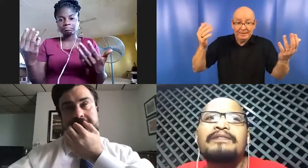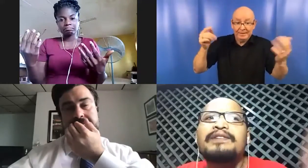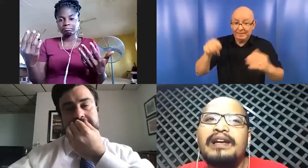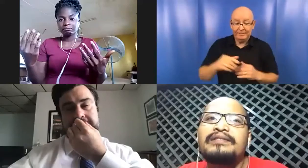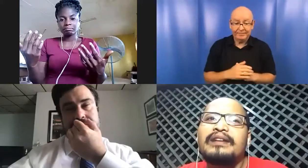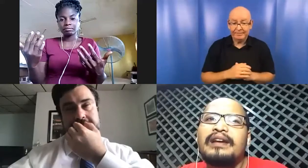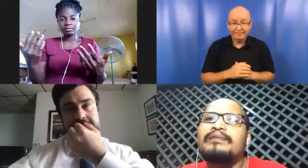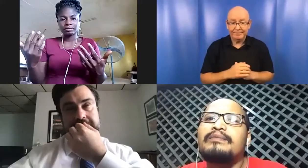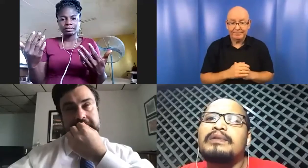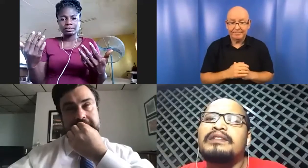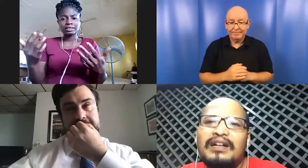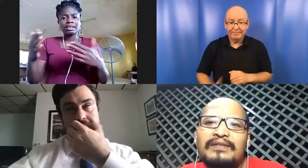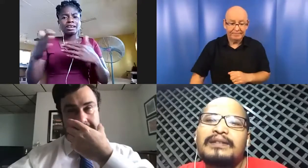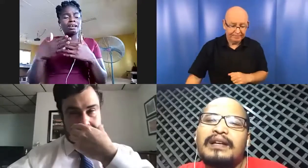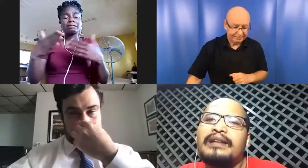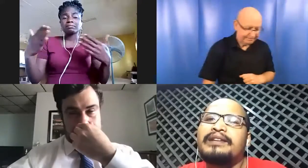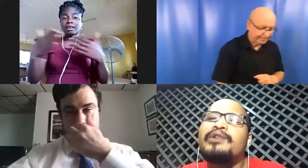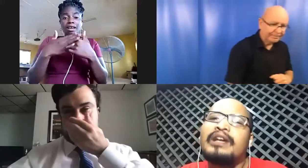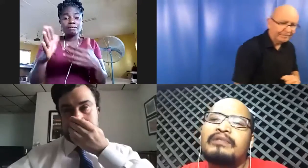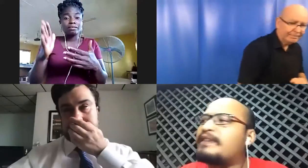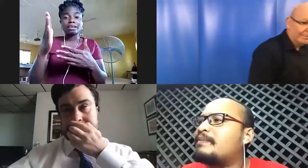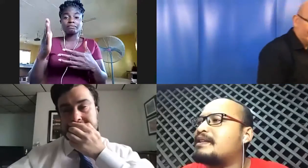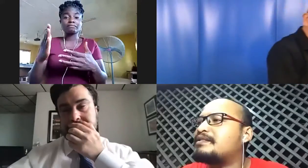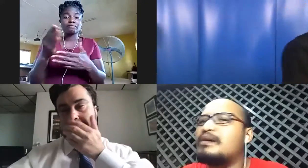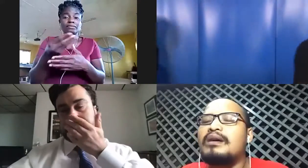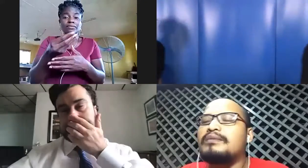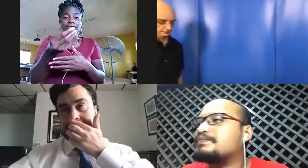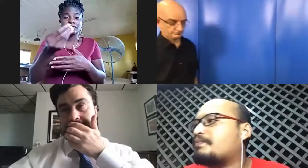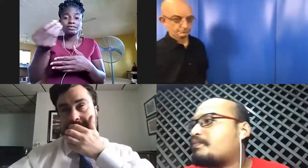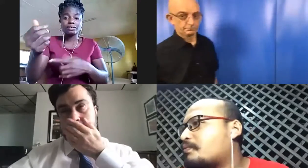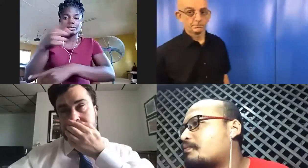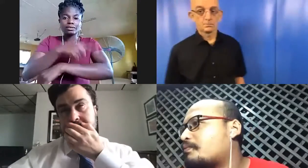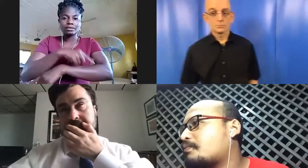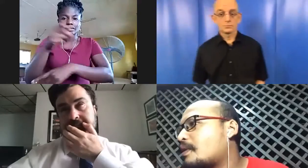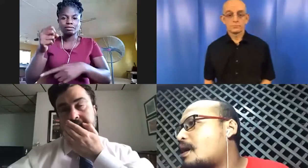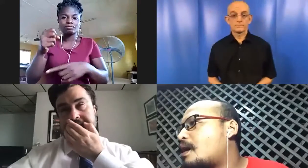after a few days it discovered and reunite with the families.